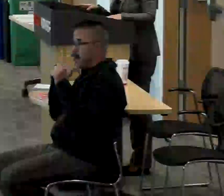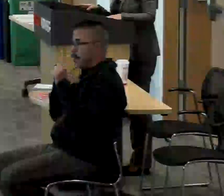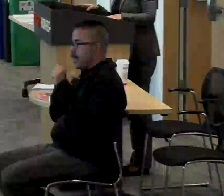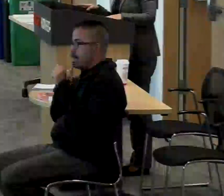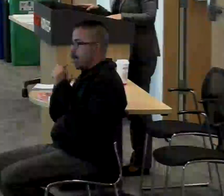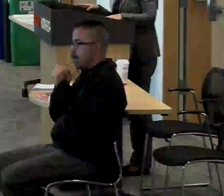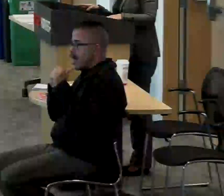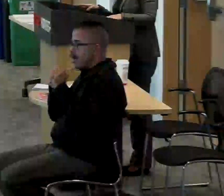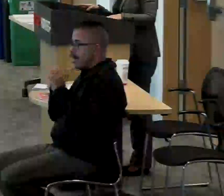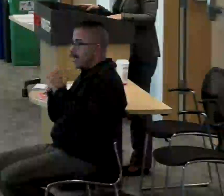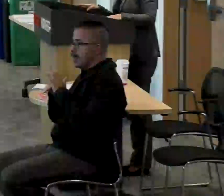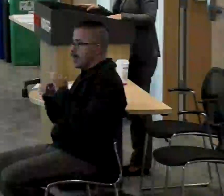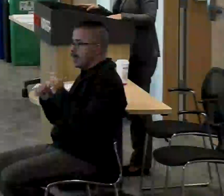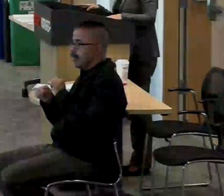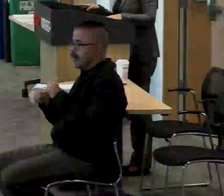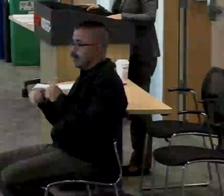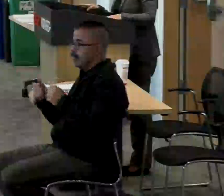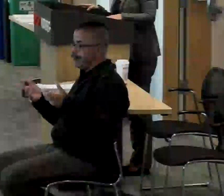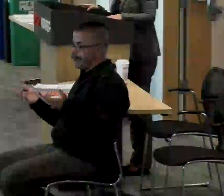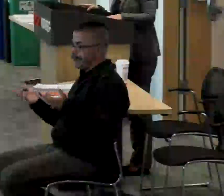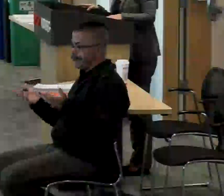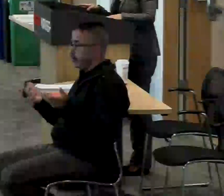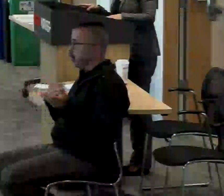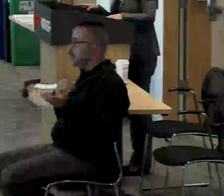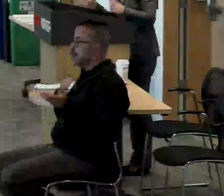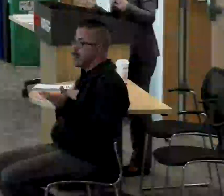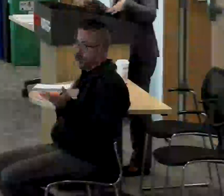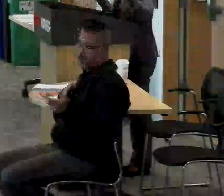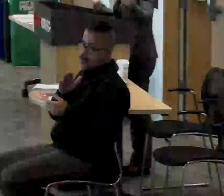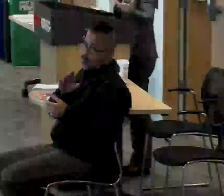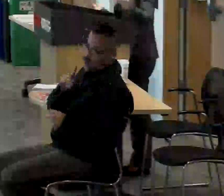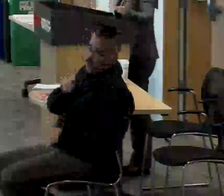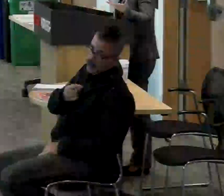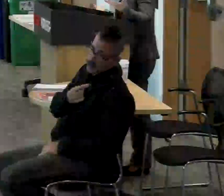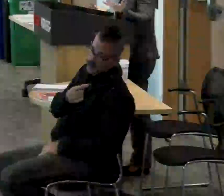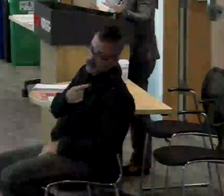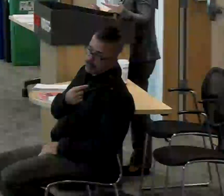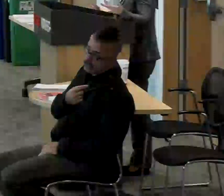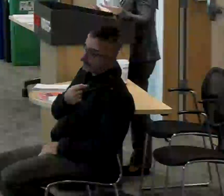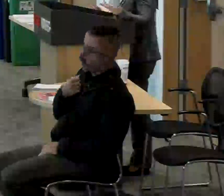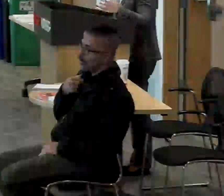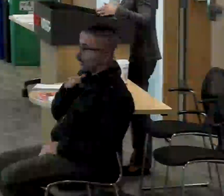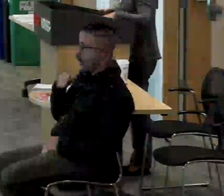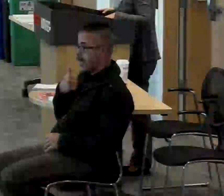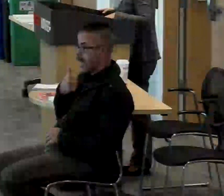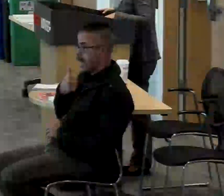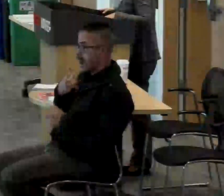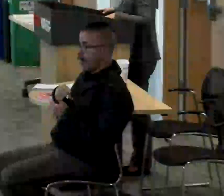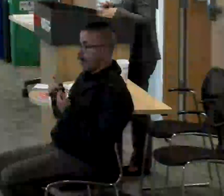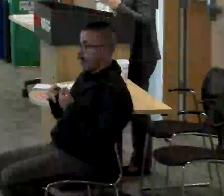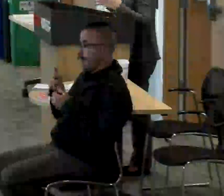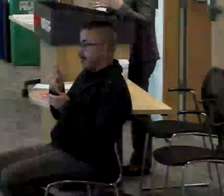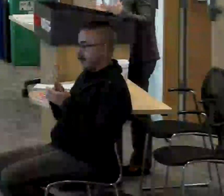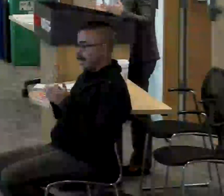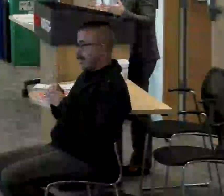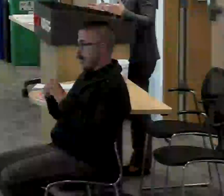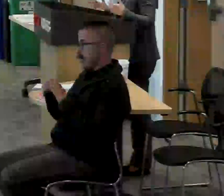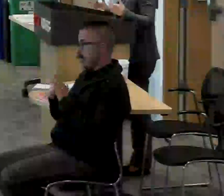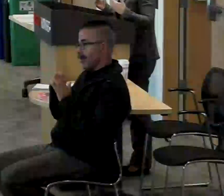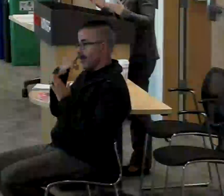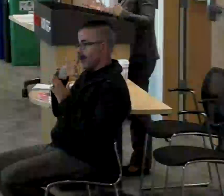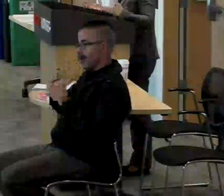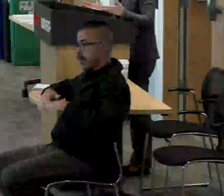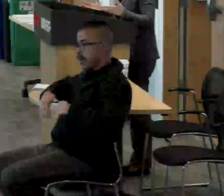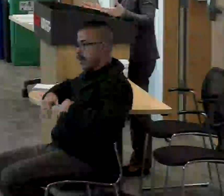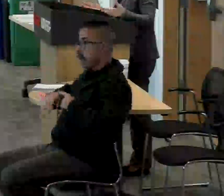appreciate that question, and we definitely are working towards that. Again, we don't have a program design in California, but as an example,